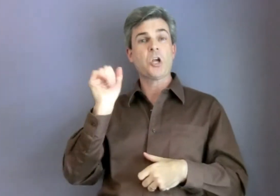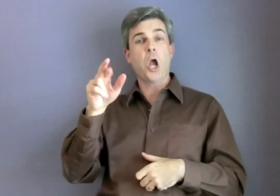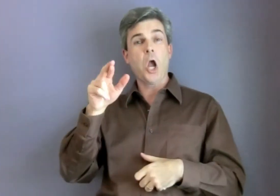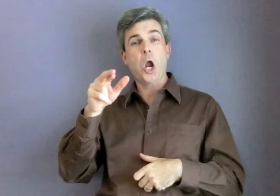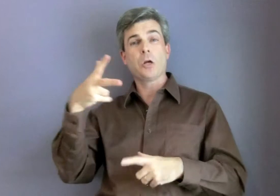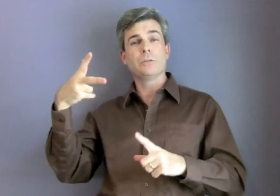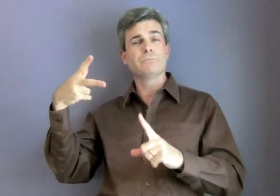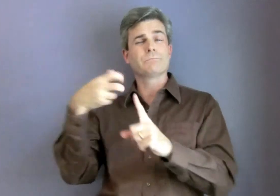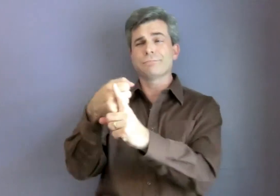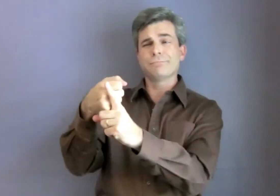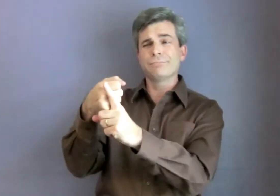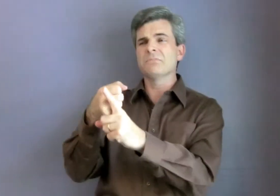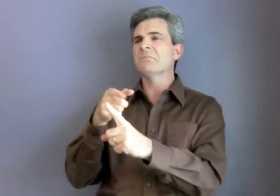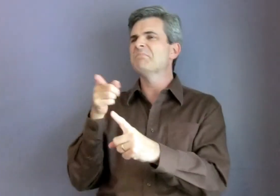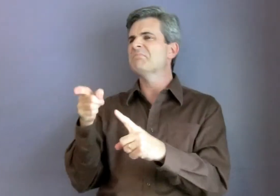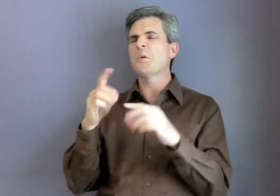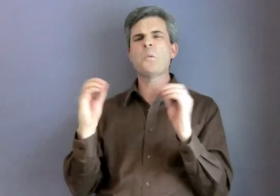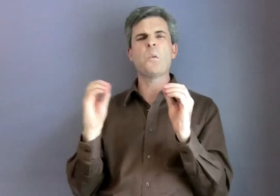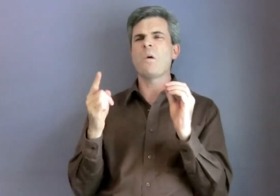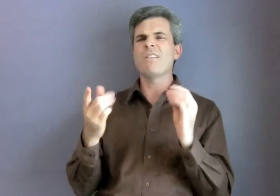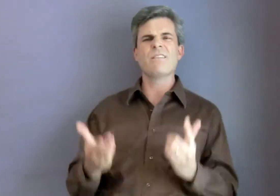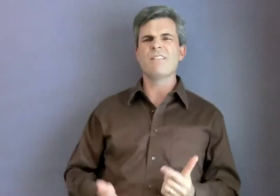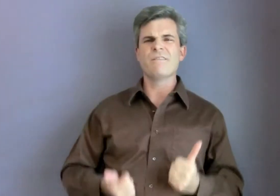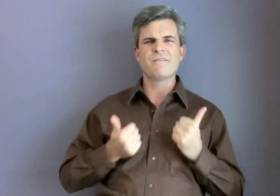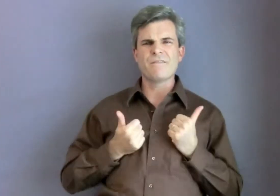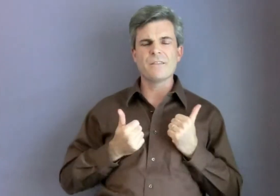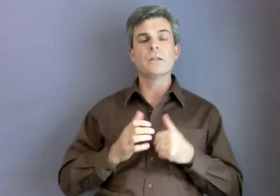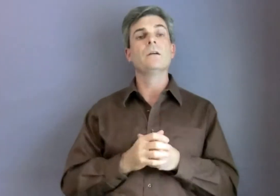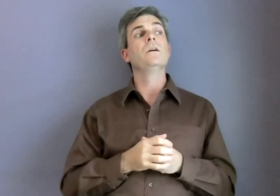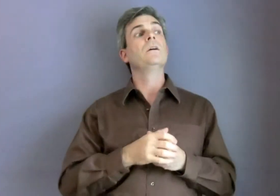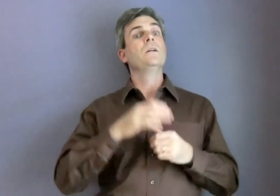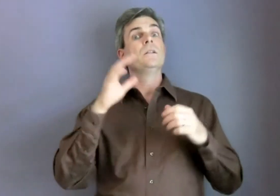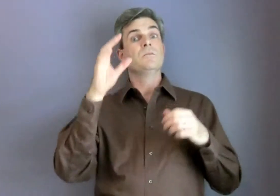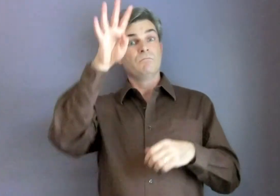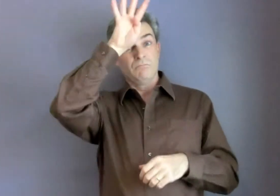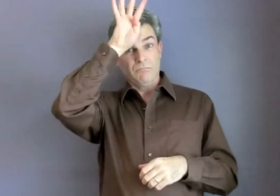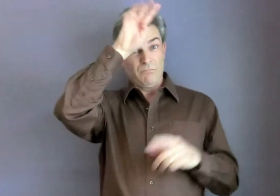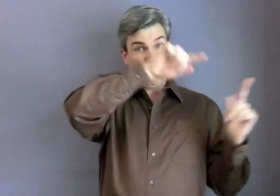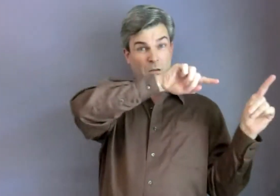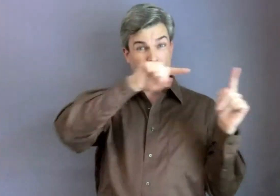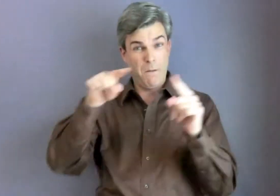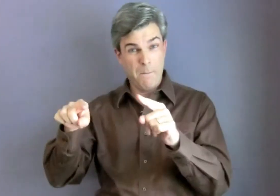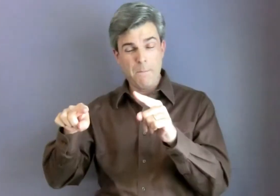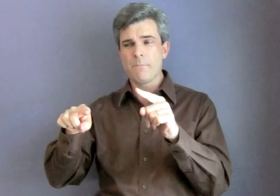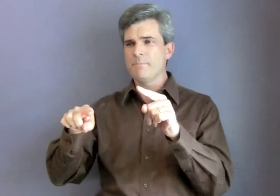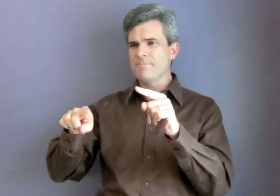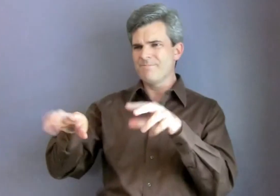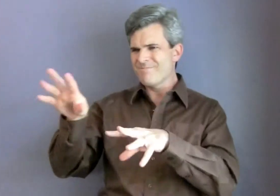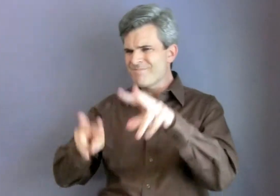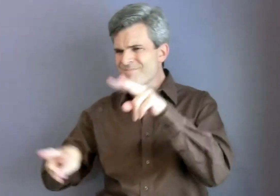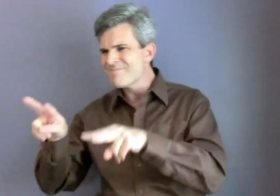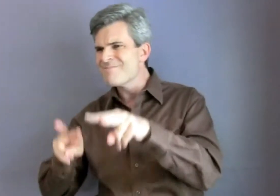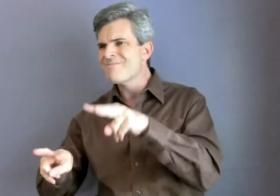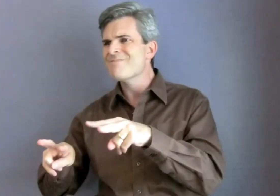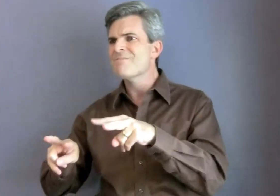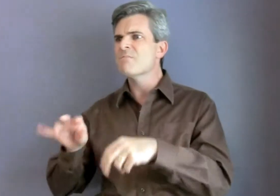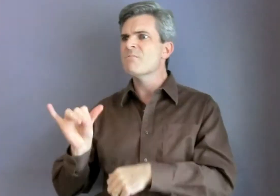driver. And when they do, they find that behind the glass, they find me, and my skull's crushed, my collarbone's